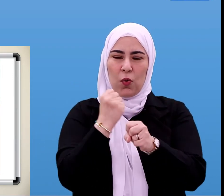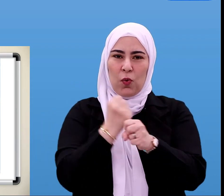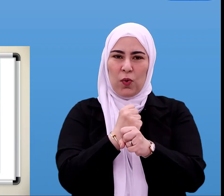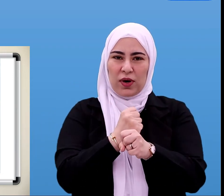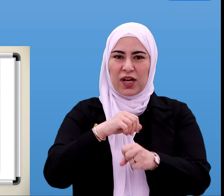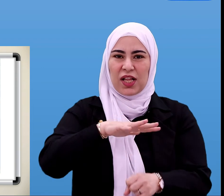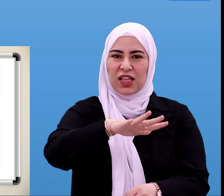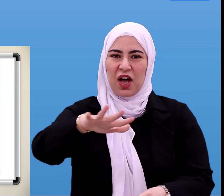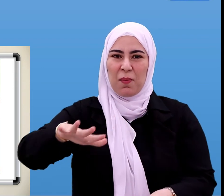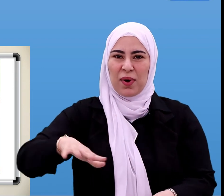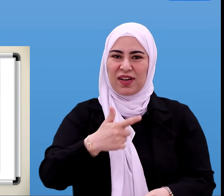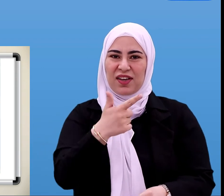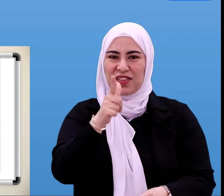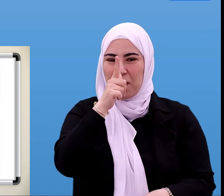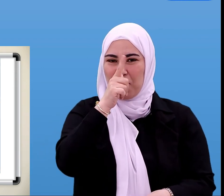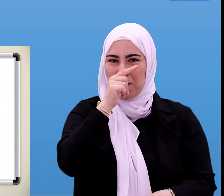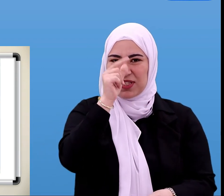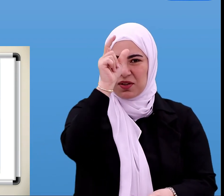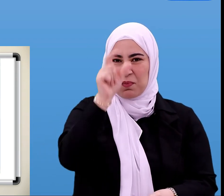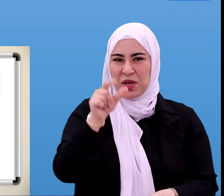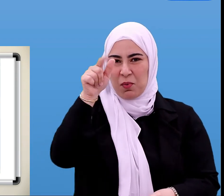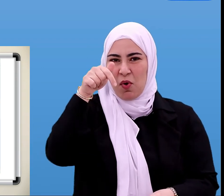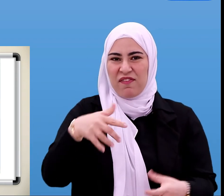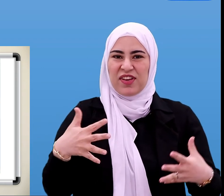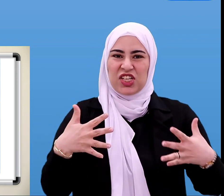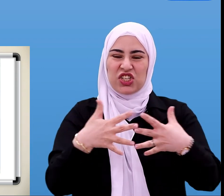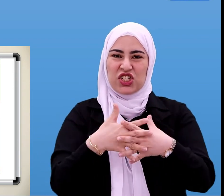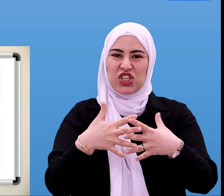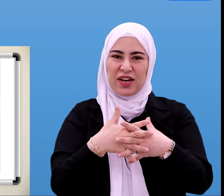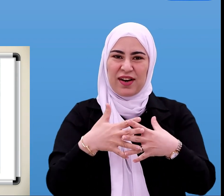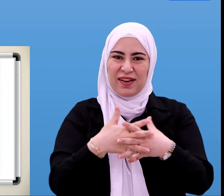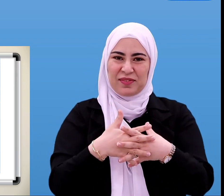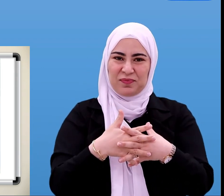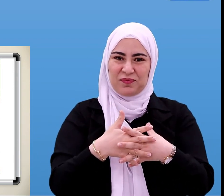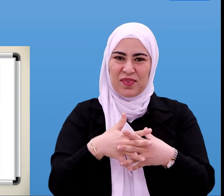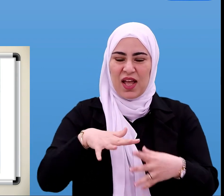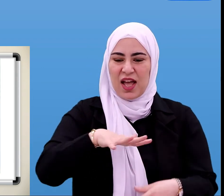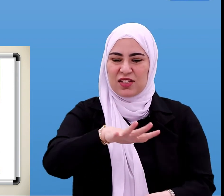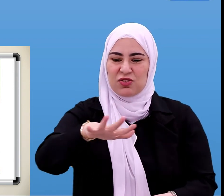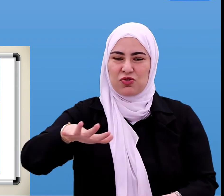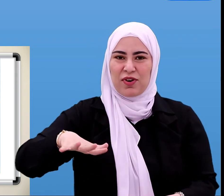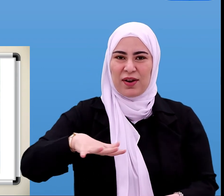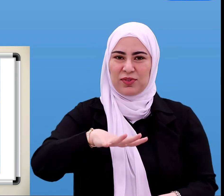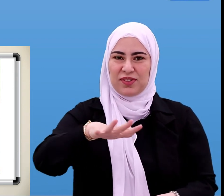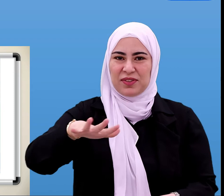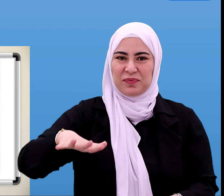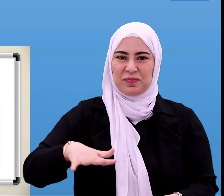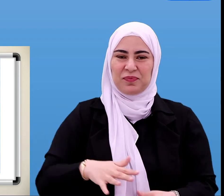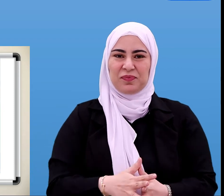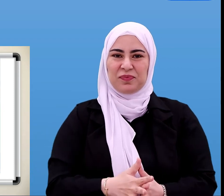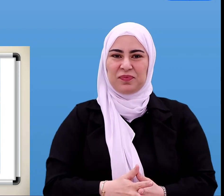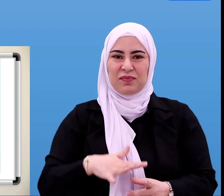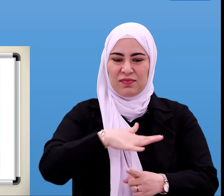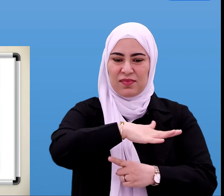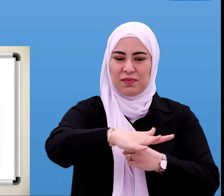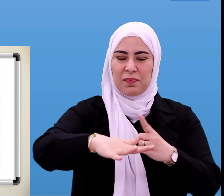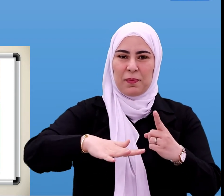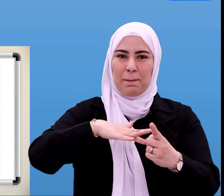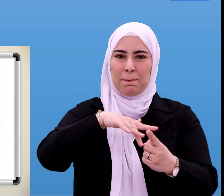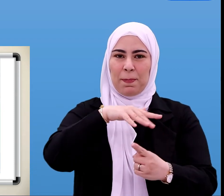company. Okay? So among means surrounded. Okay? Another